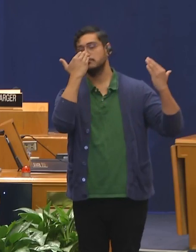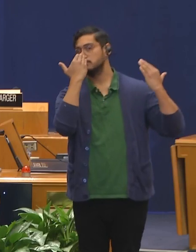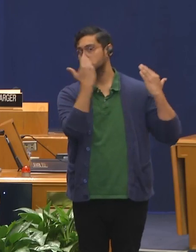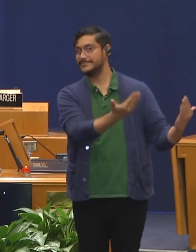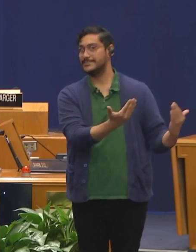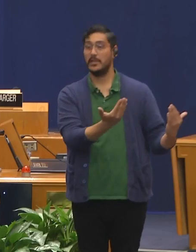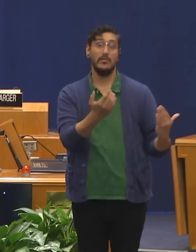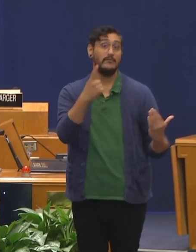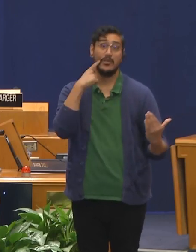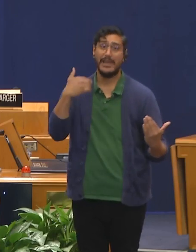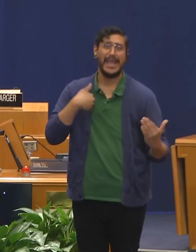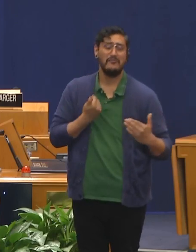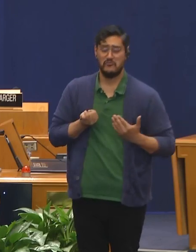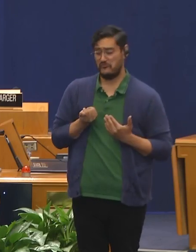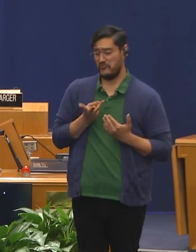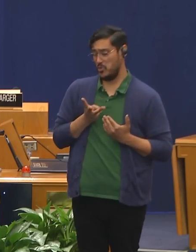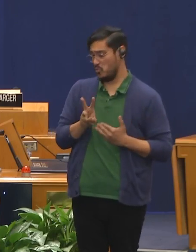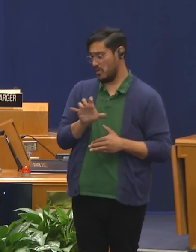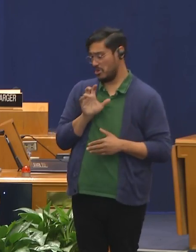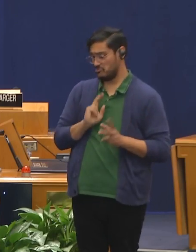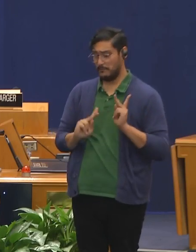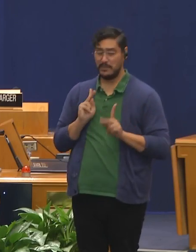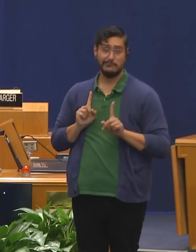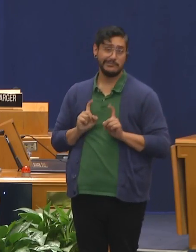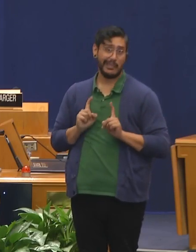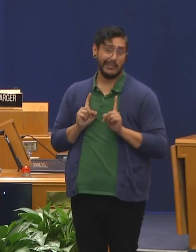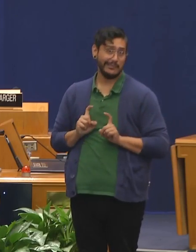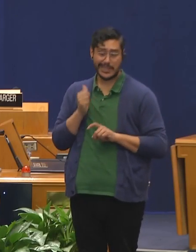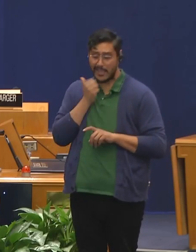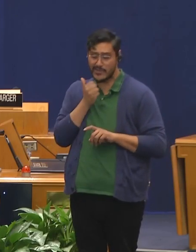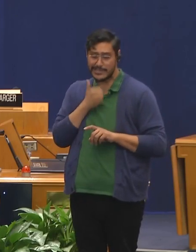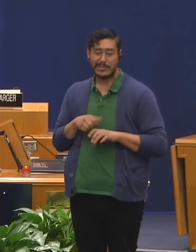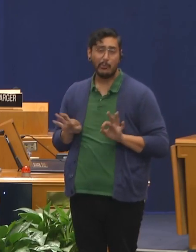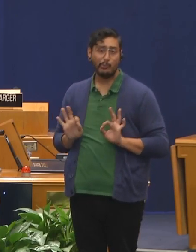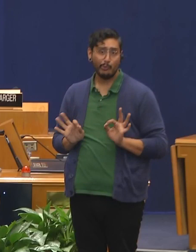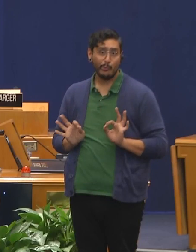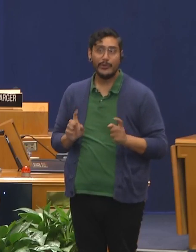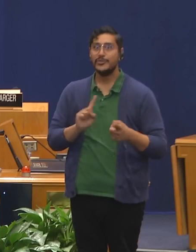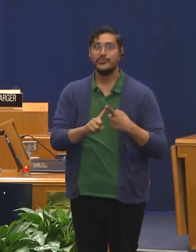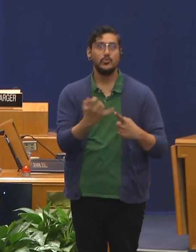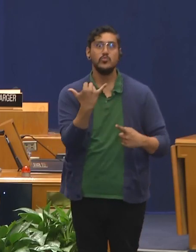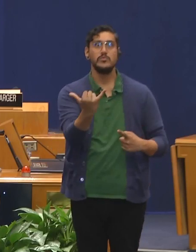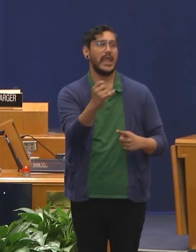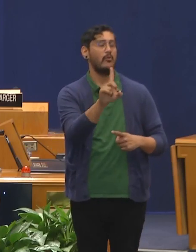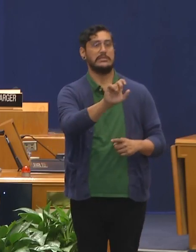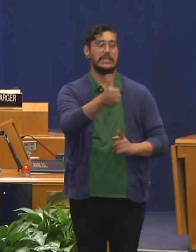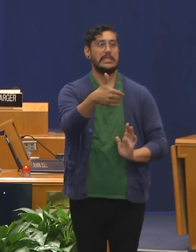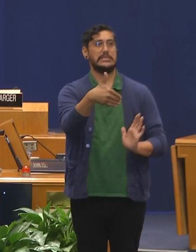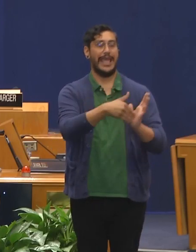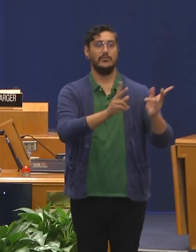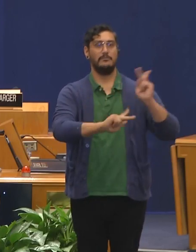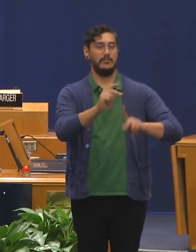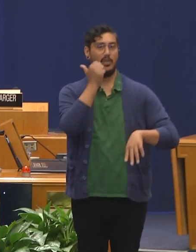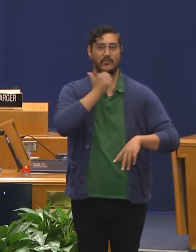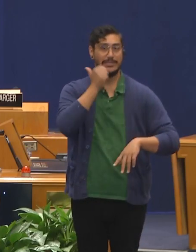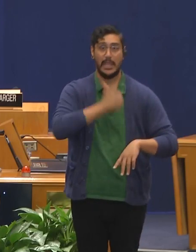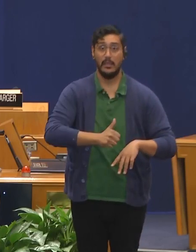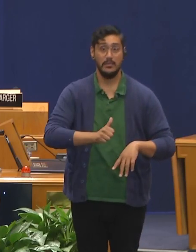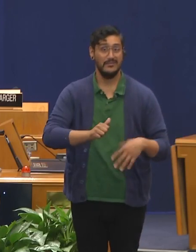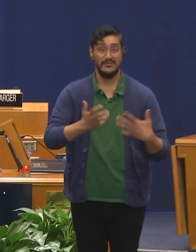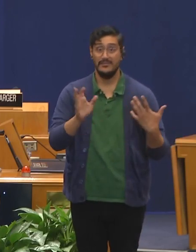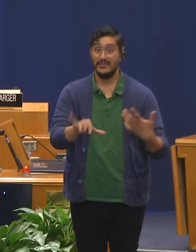from having only a couple hundred people being tested a day to really capacity to test over 10,000 people a day. And it's just because he